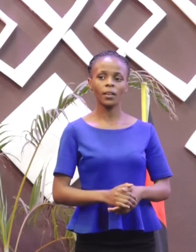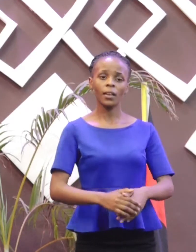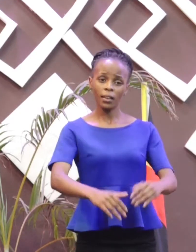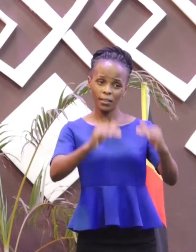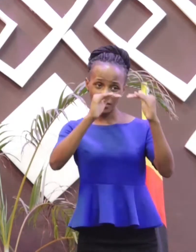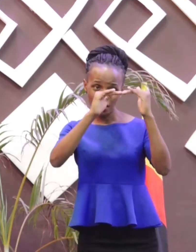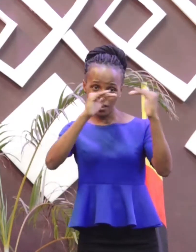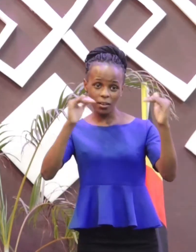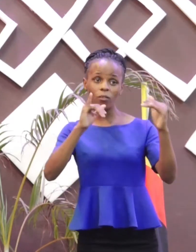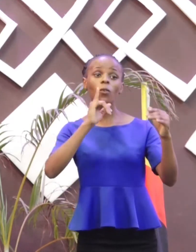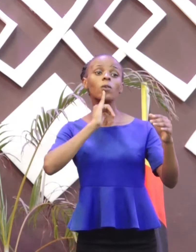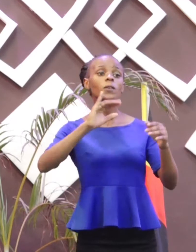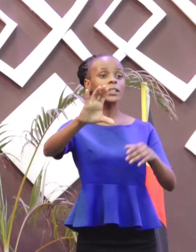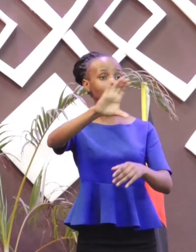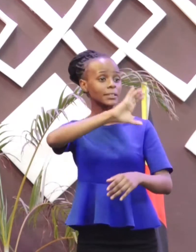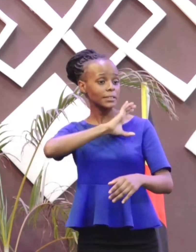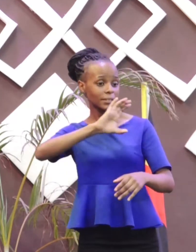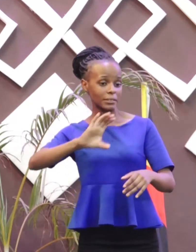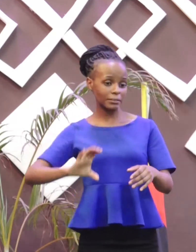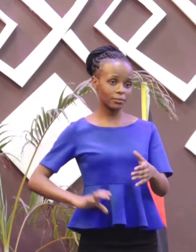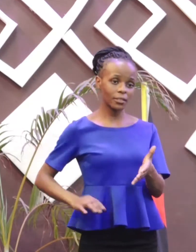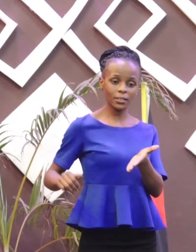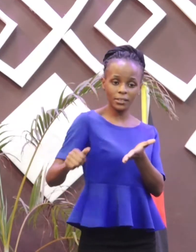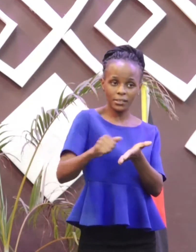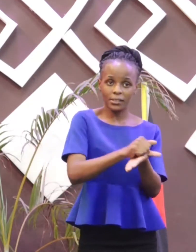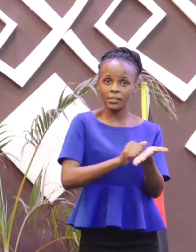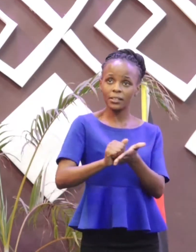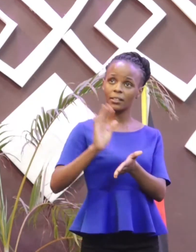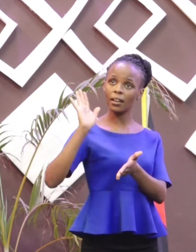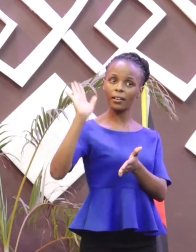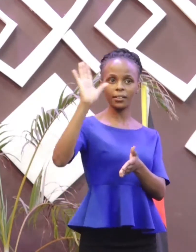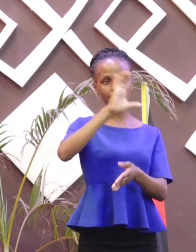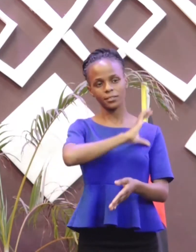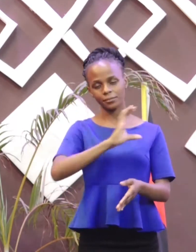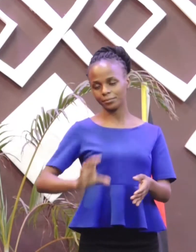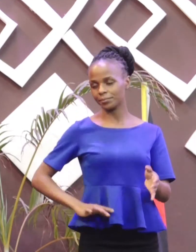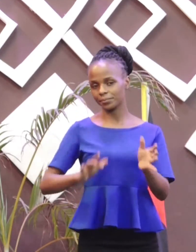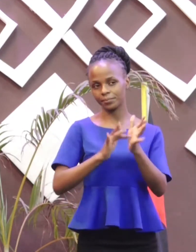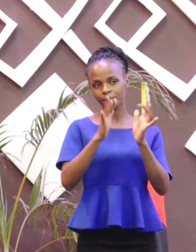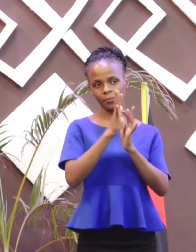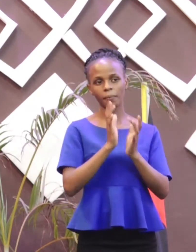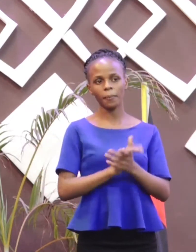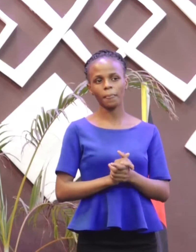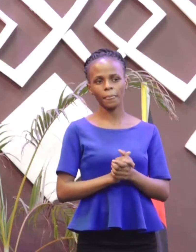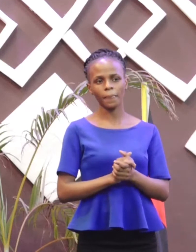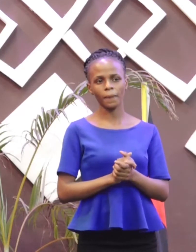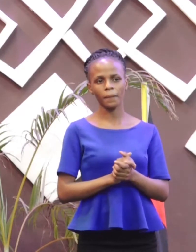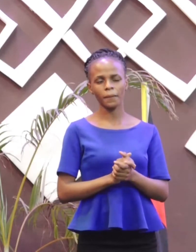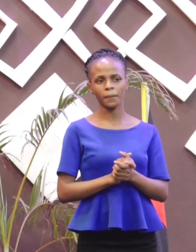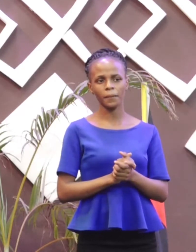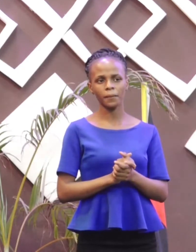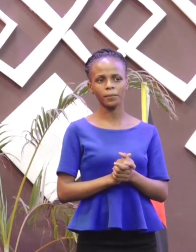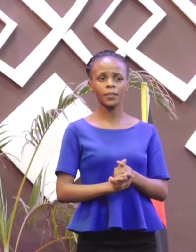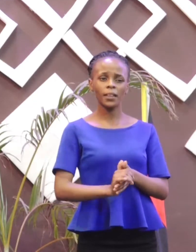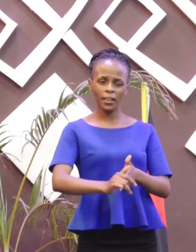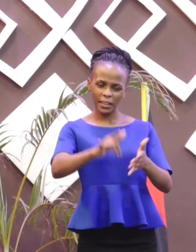standard is Christ's stature. Standard ya kigera kya Kristo. So